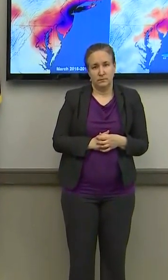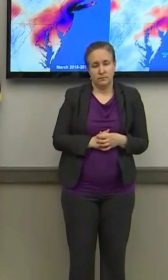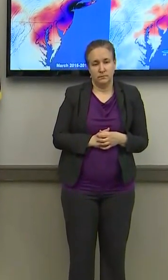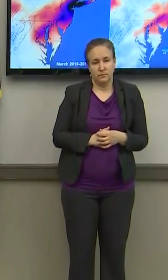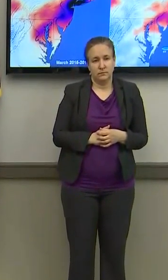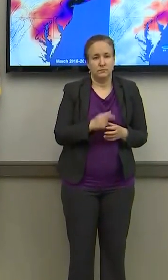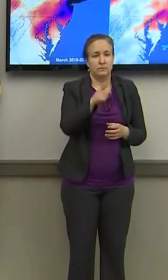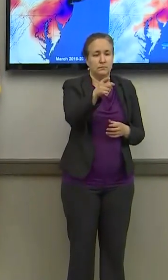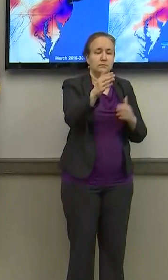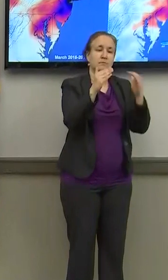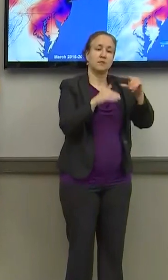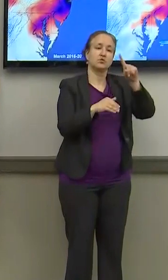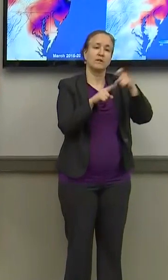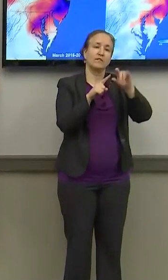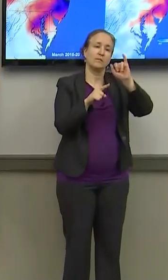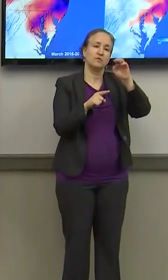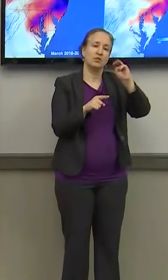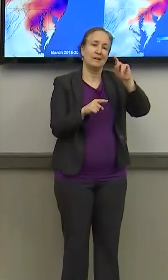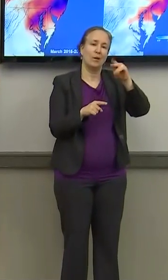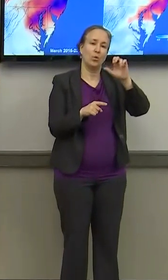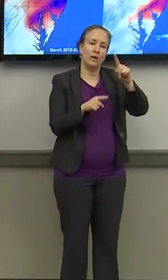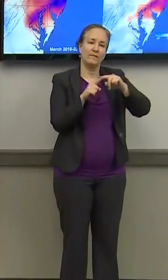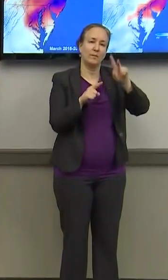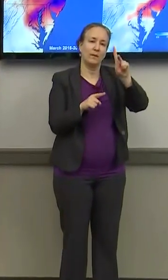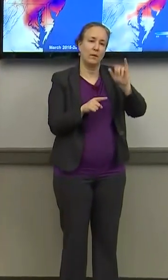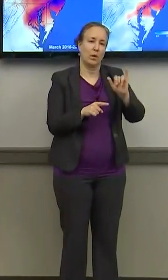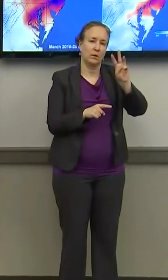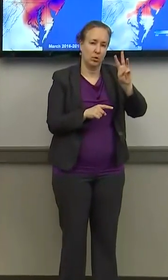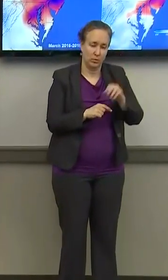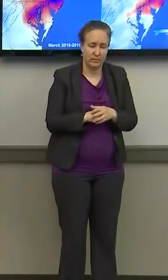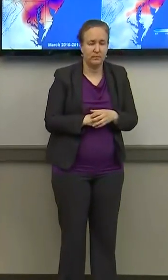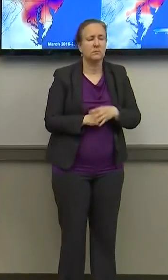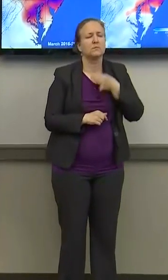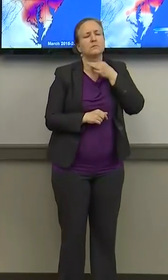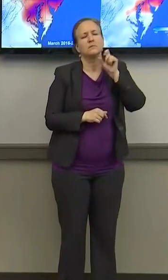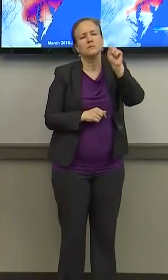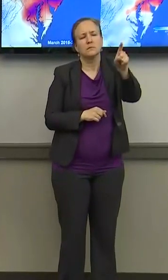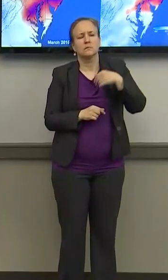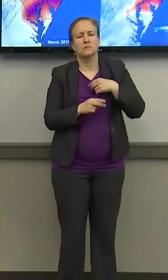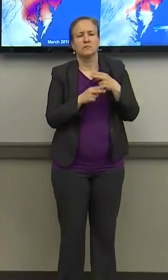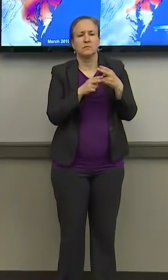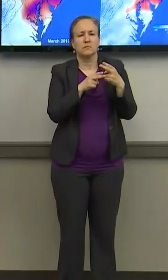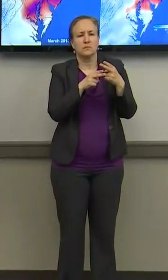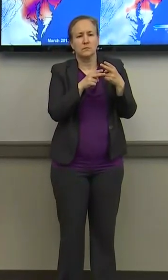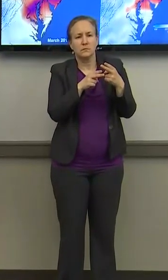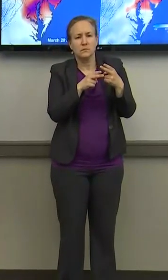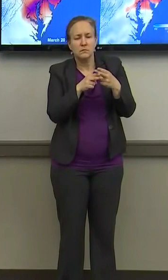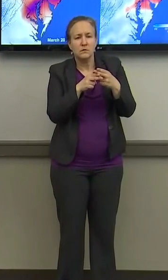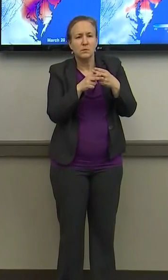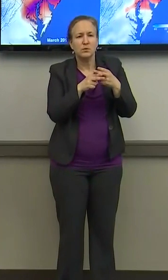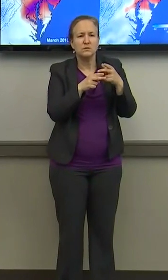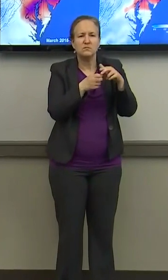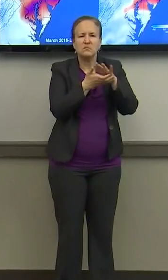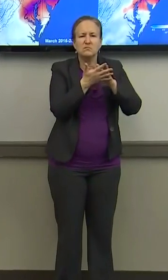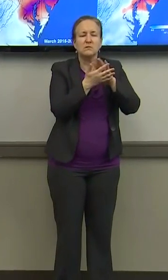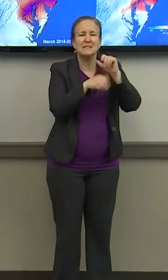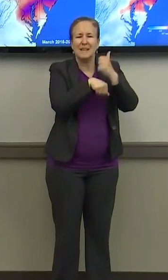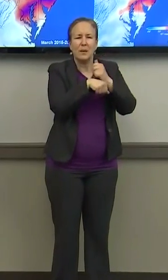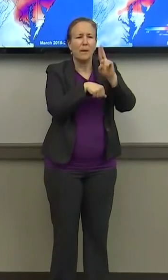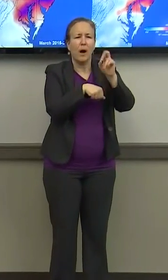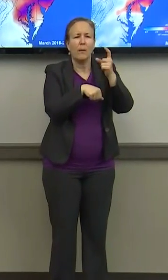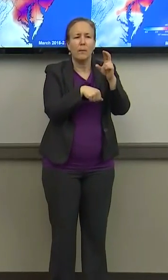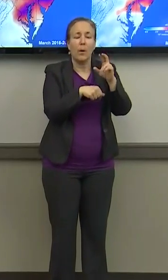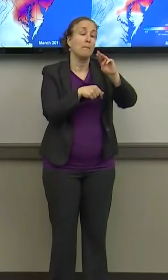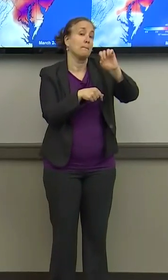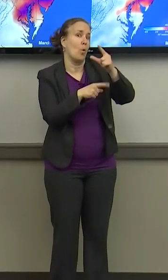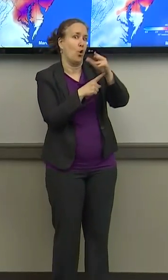The next question is from Jim Melwork from KYW. Is there a temporary morgue set up in Upper Marion? Does that mean the county